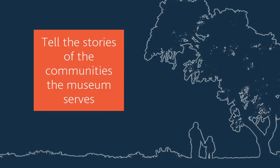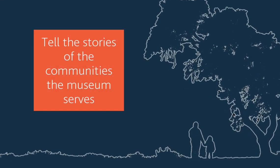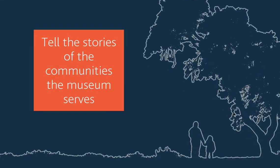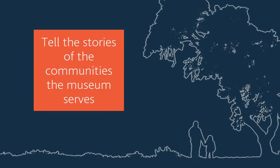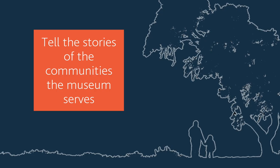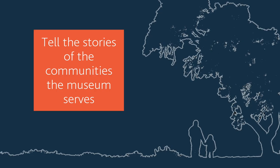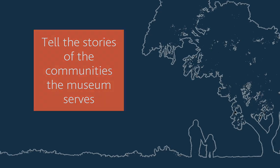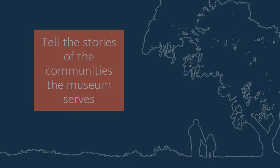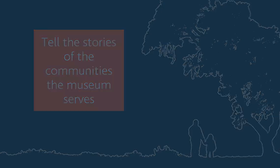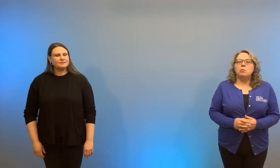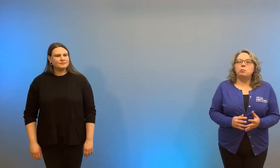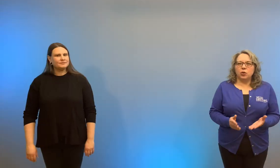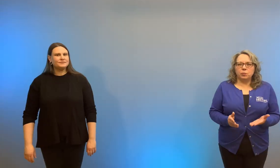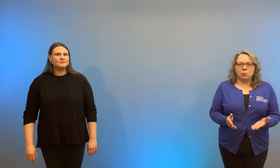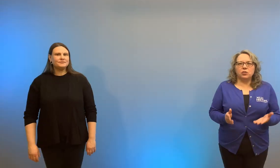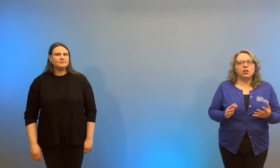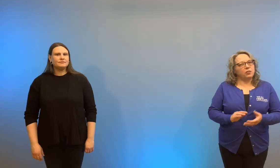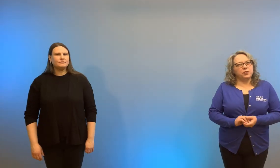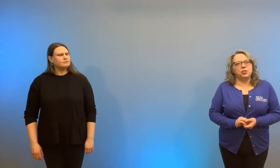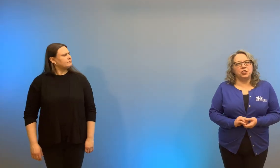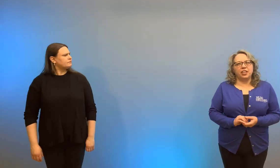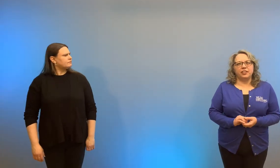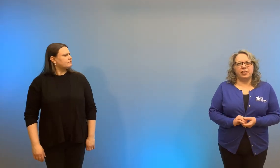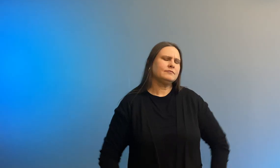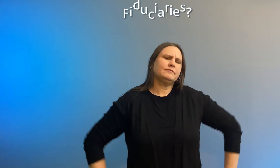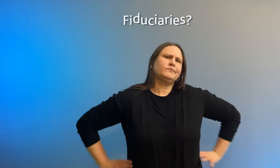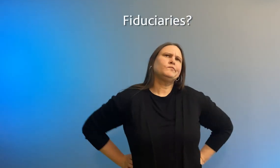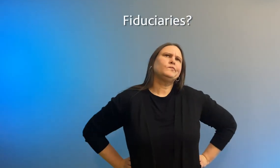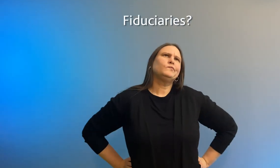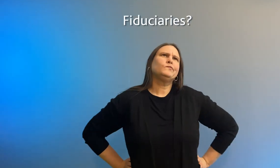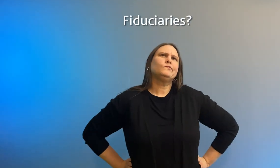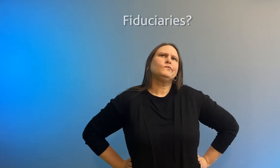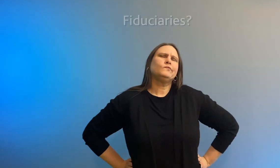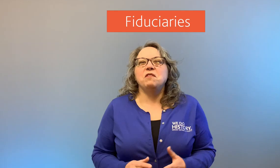the museum serves. Board members are fiduciaries.